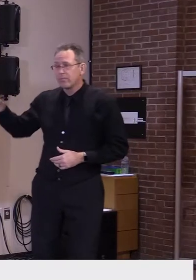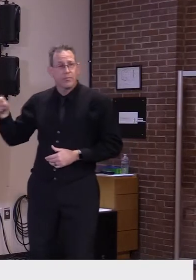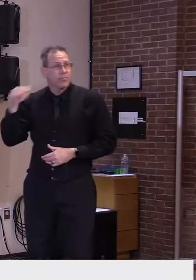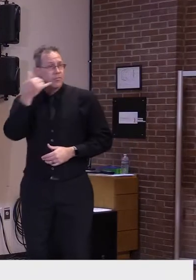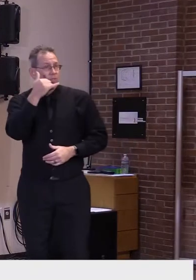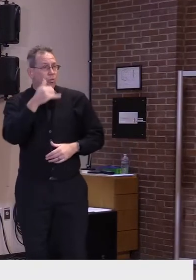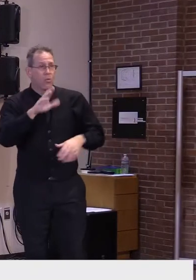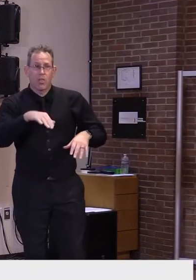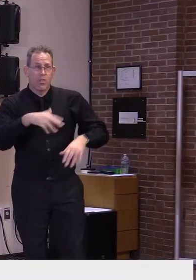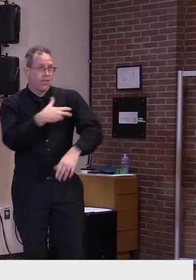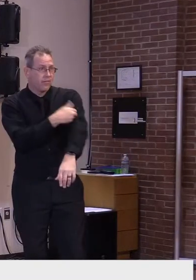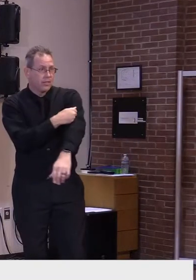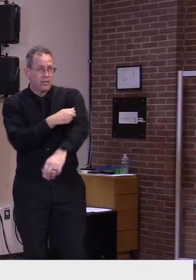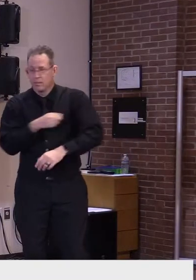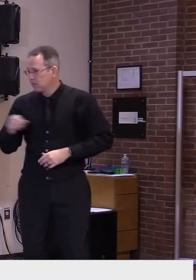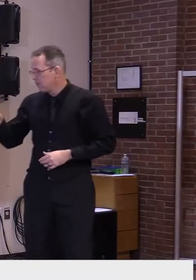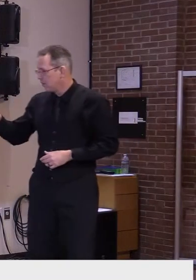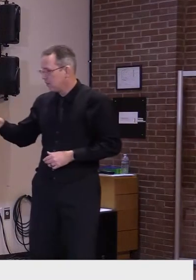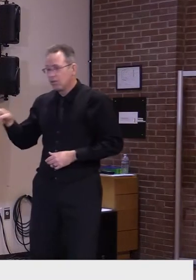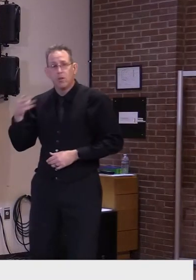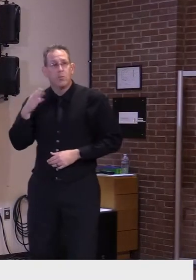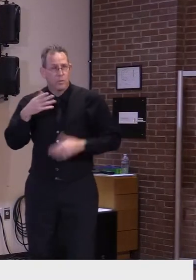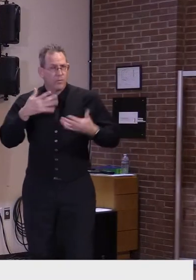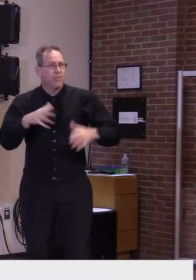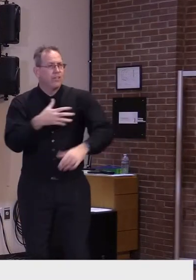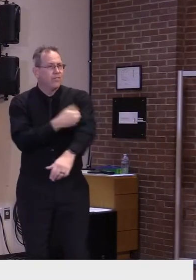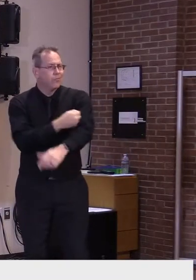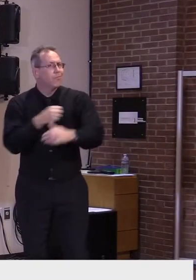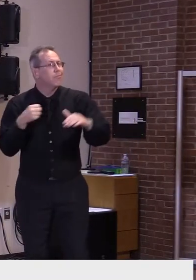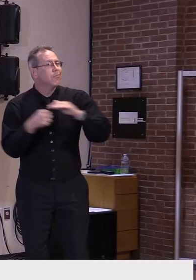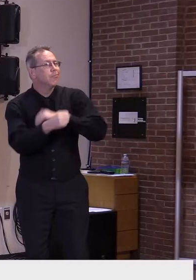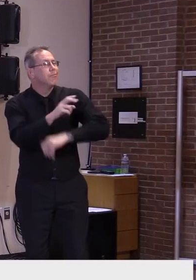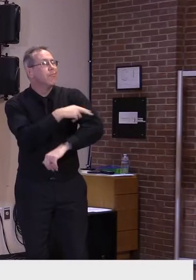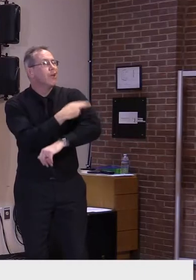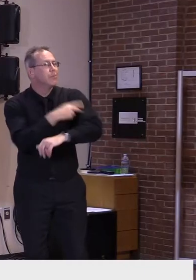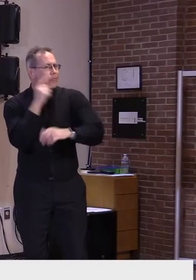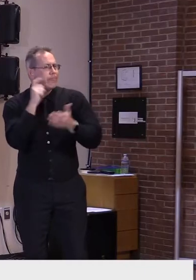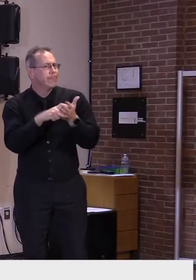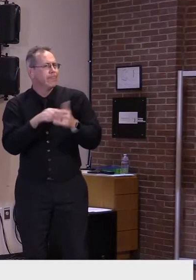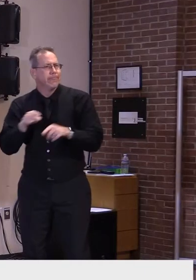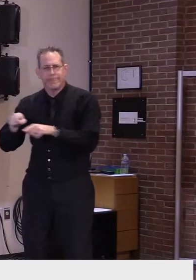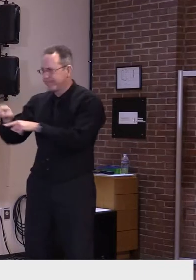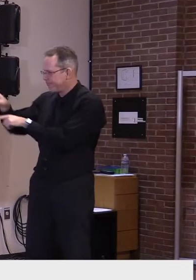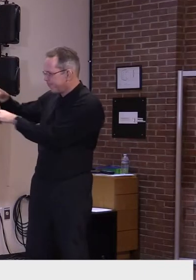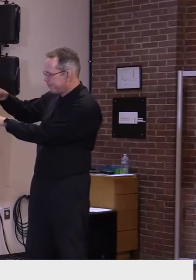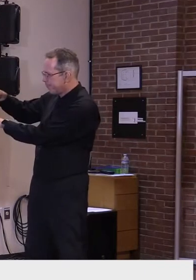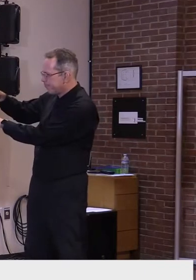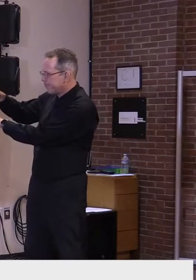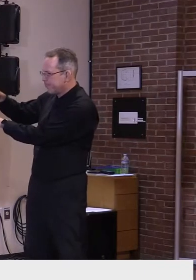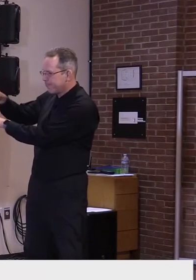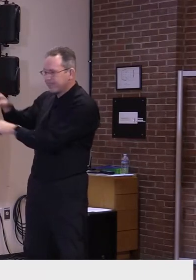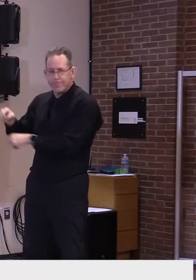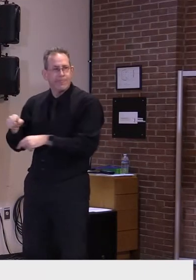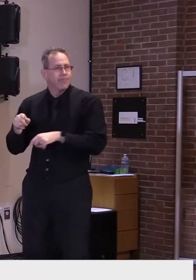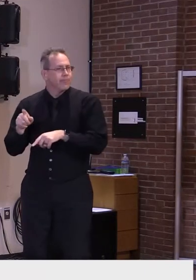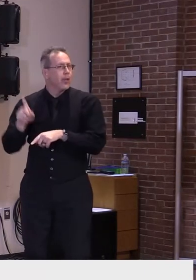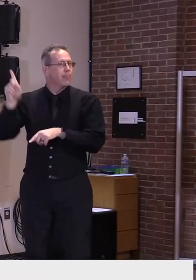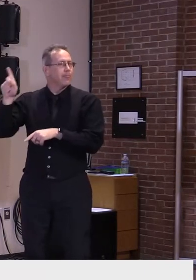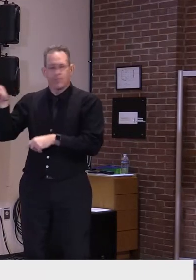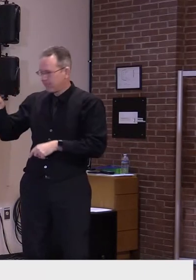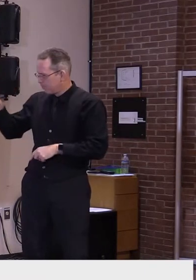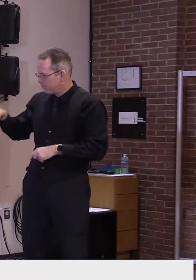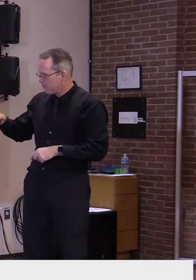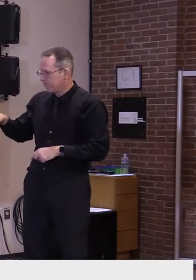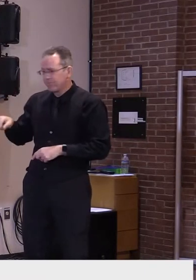the rate of those who are fully vaccinated. As the governor said, those who are currently hospitalized, about a quarter of them are